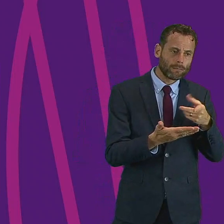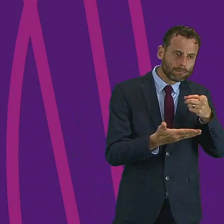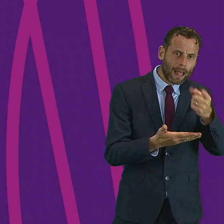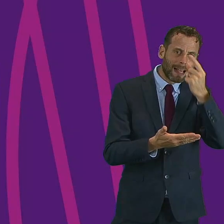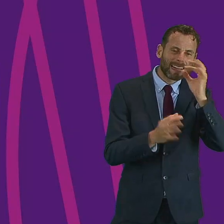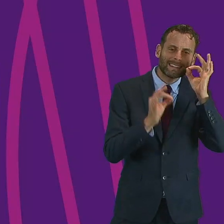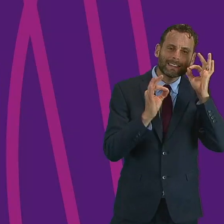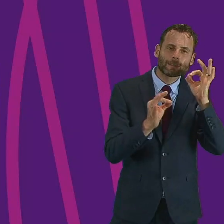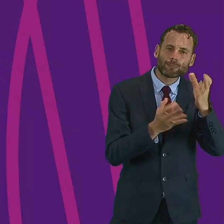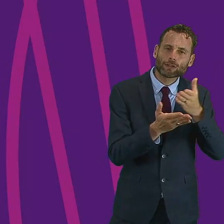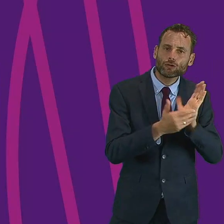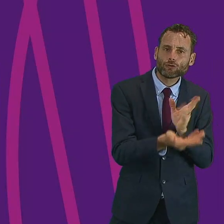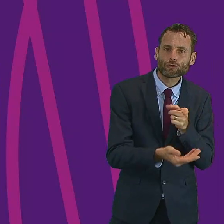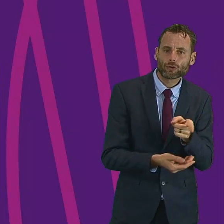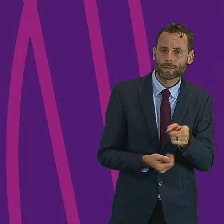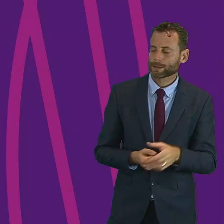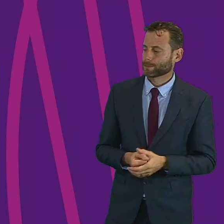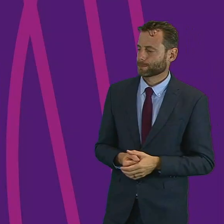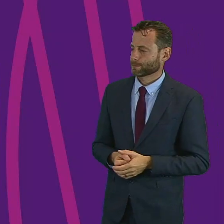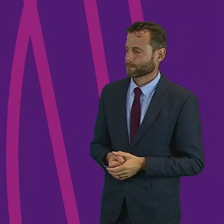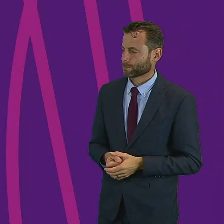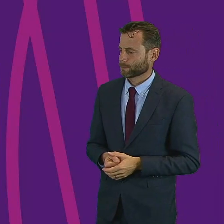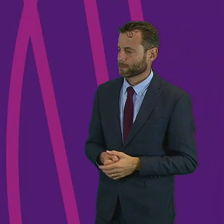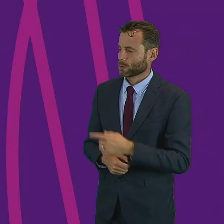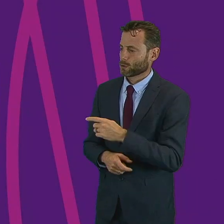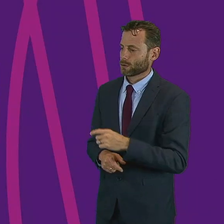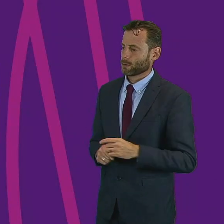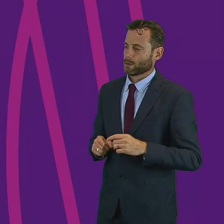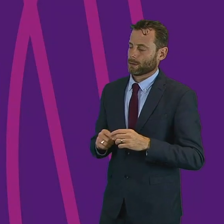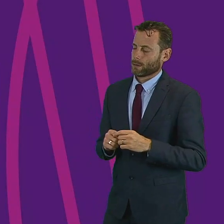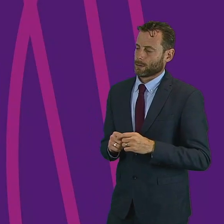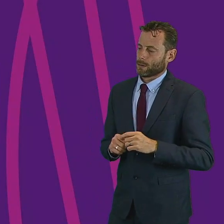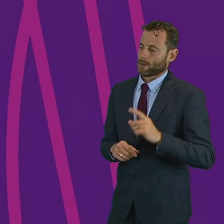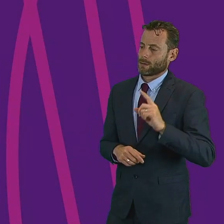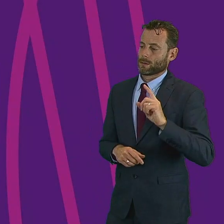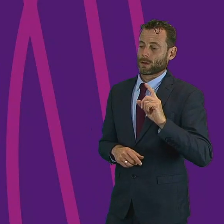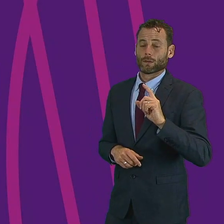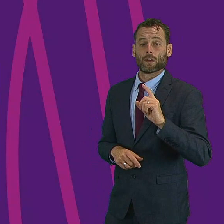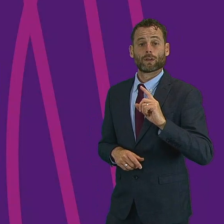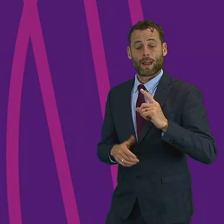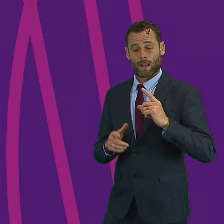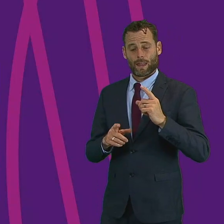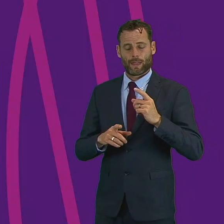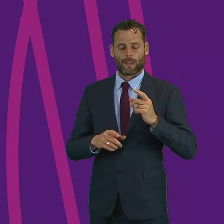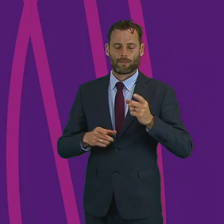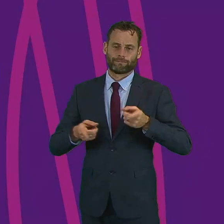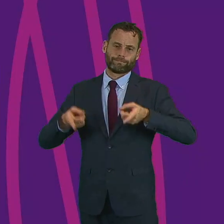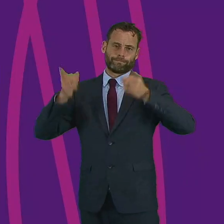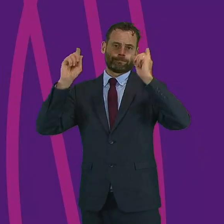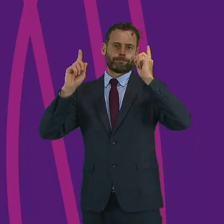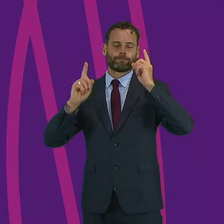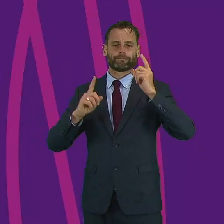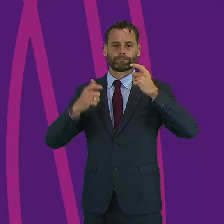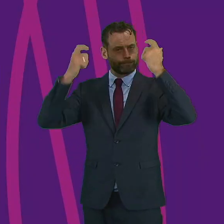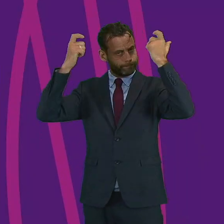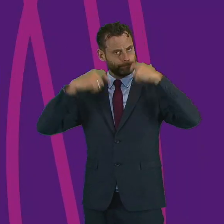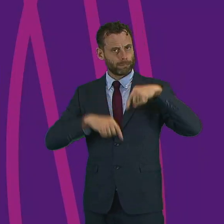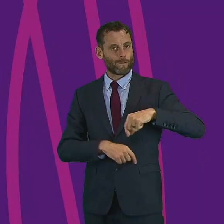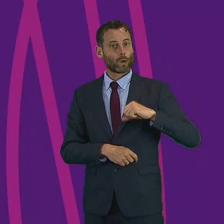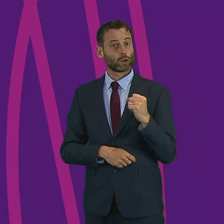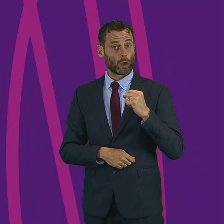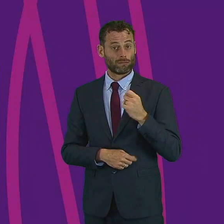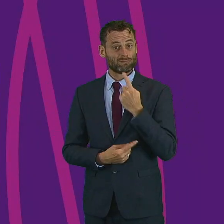also involves reform of how we deliver mental health services. Part of the challenge on CAMS is that there